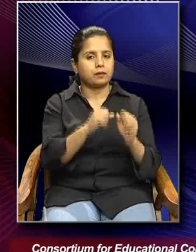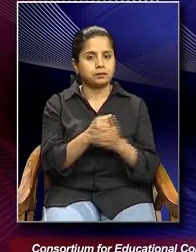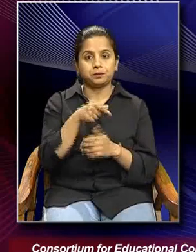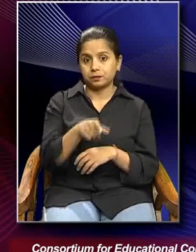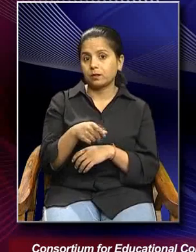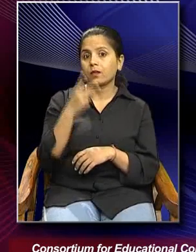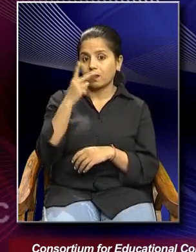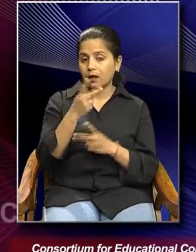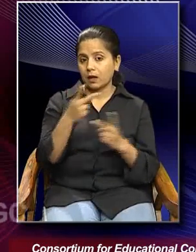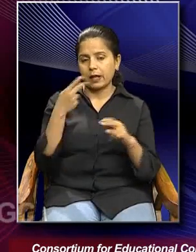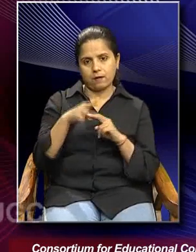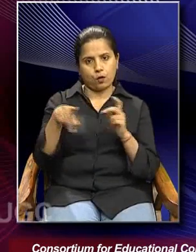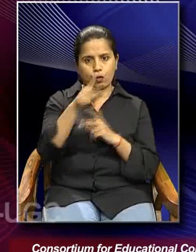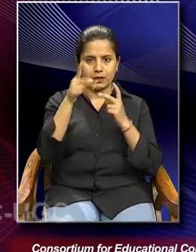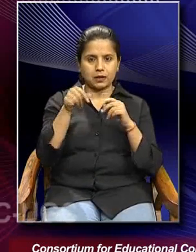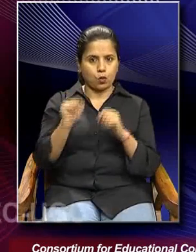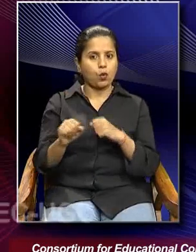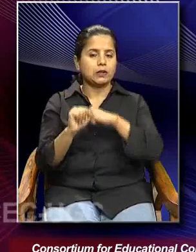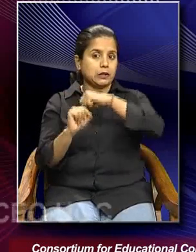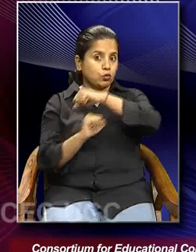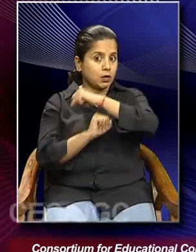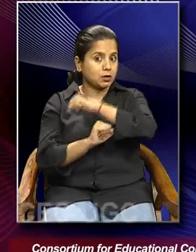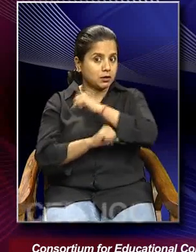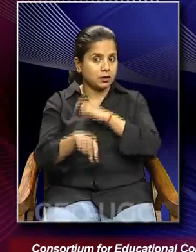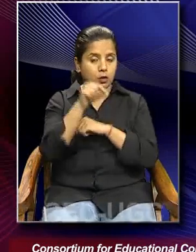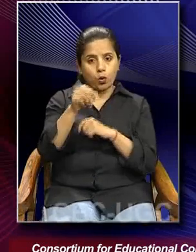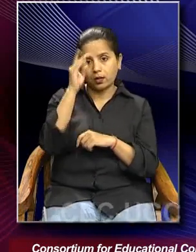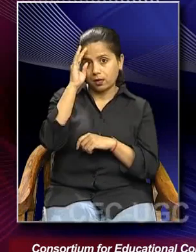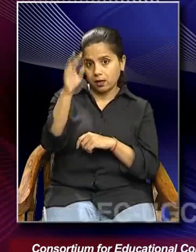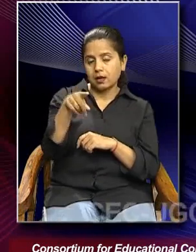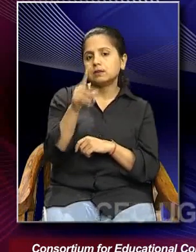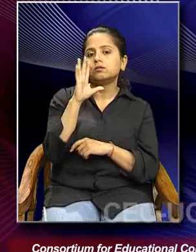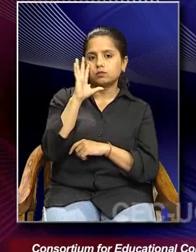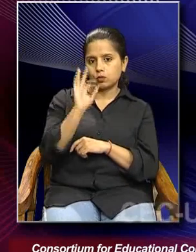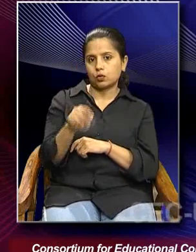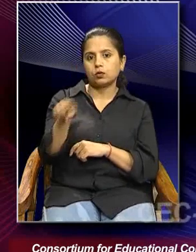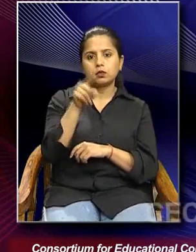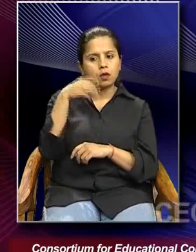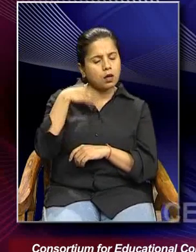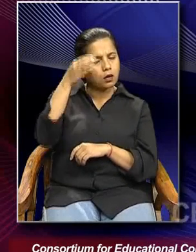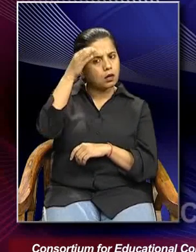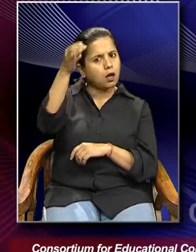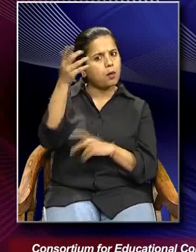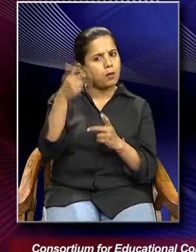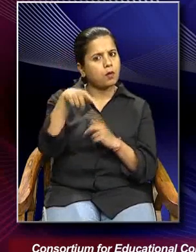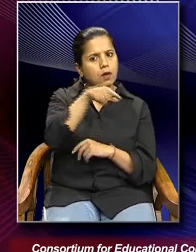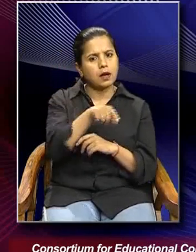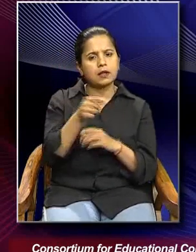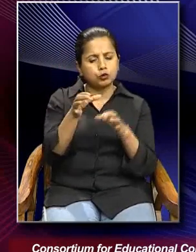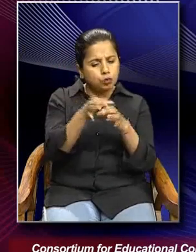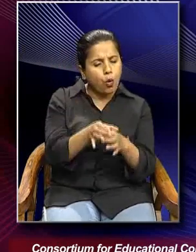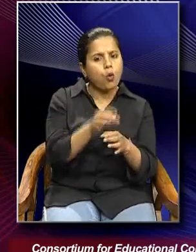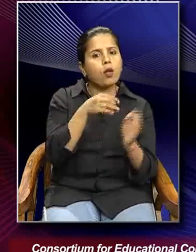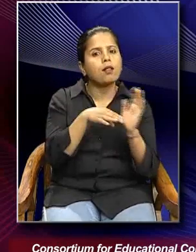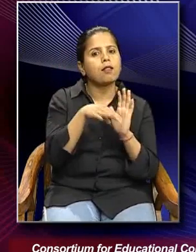therefore, if you look at the structure and agency in migration theory, it is important to conceptualize the migration at the micro level